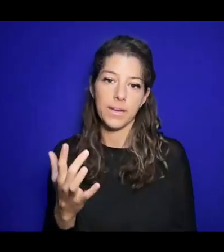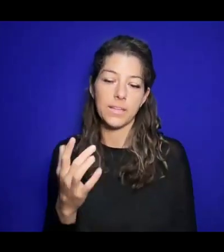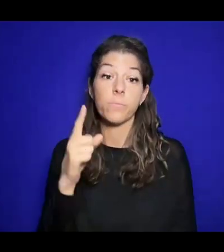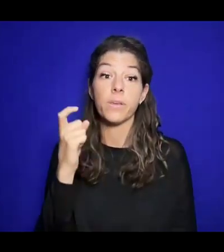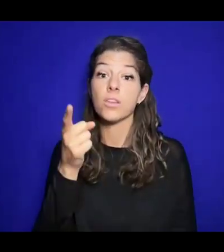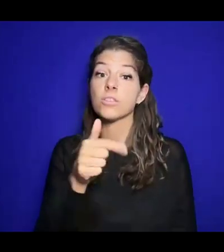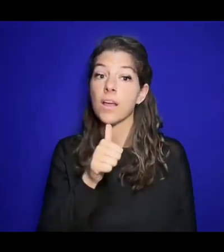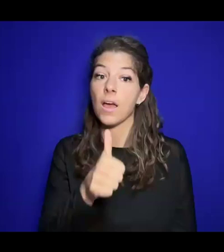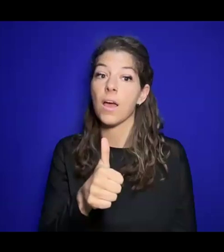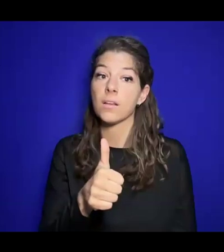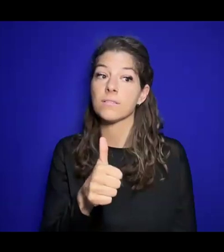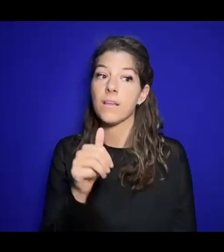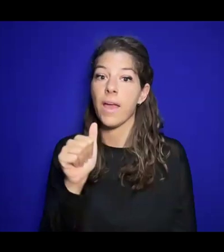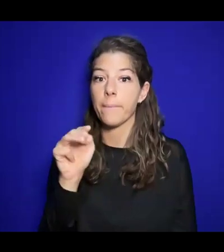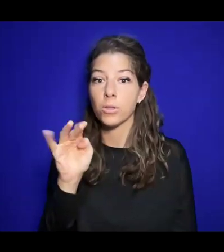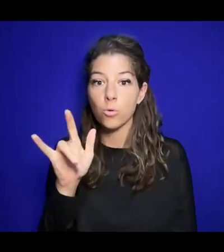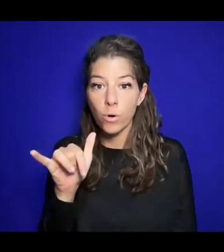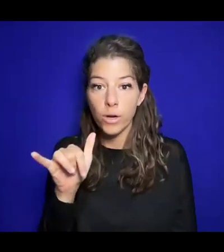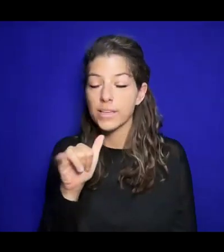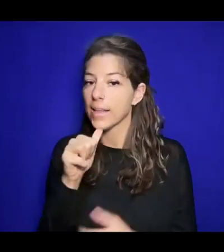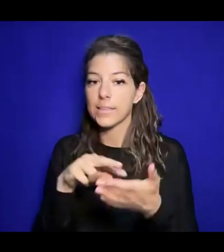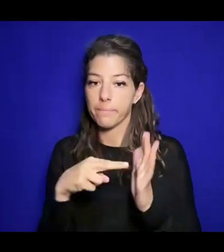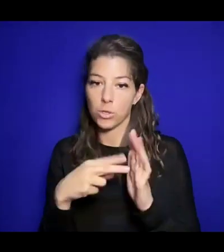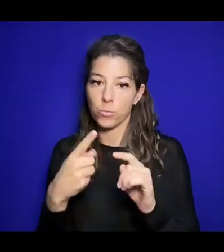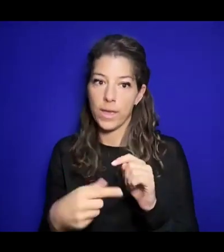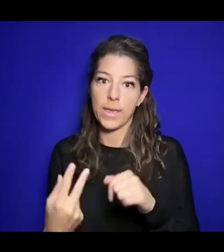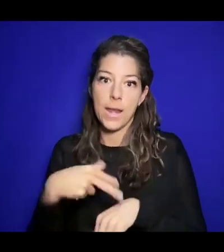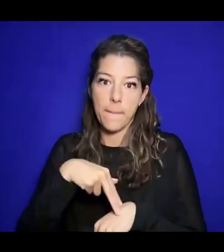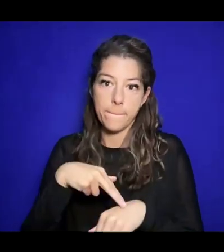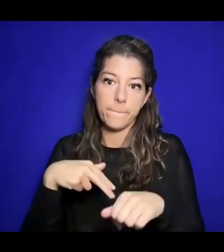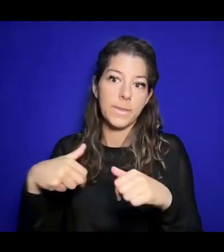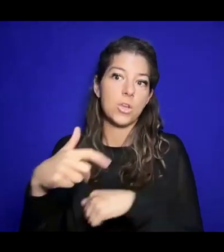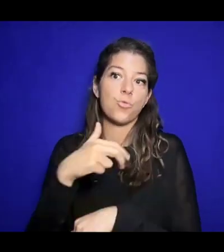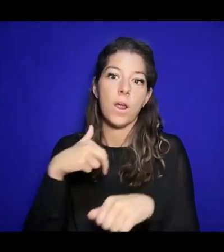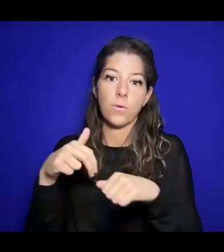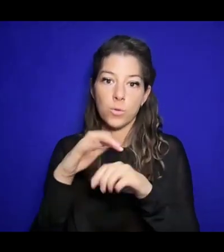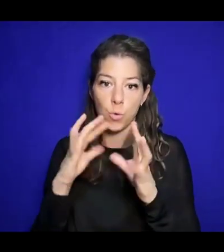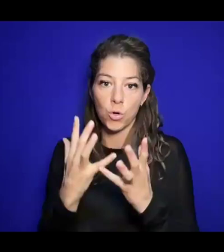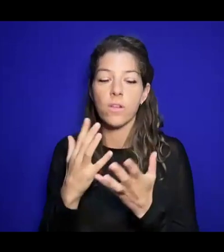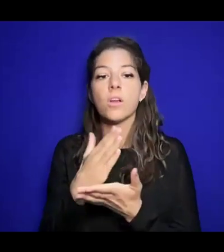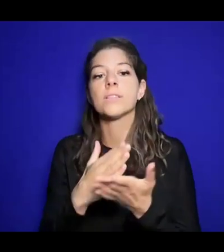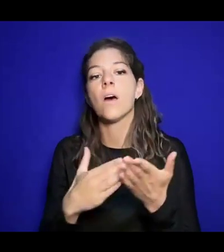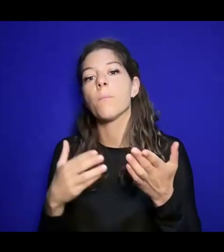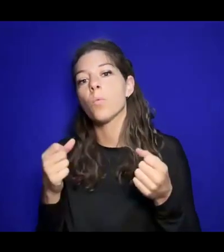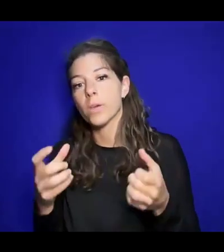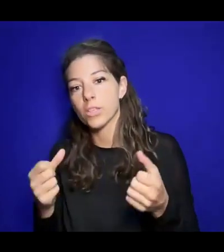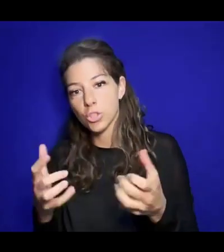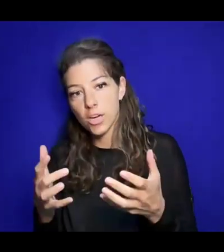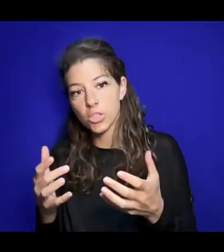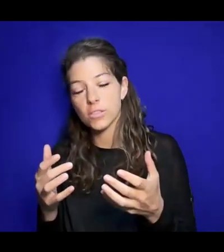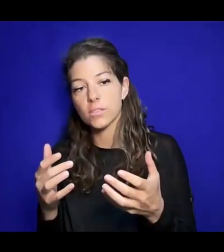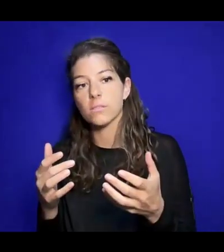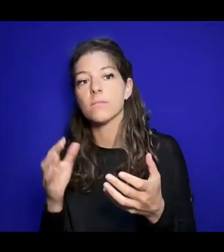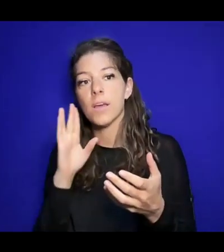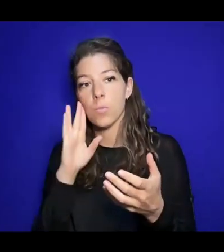because you're non-ambulatory doesn't mean you can't get up and get around in the world. Now there are some wheelchairs